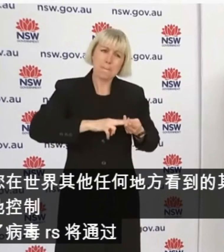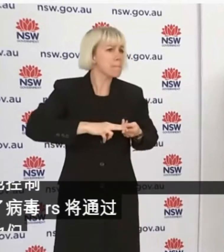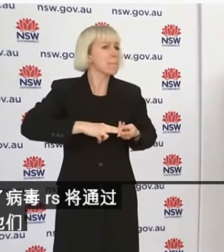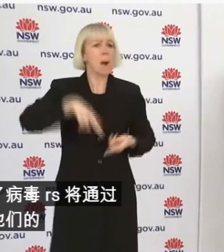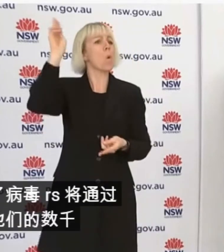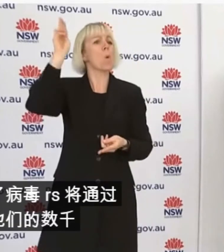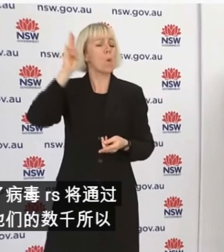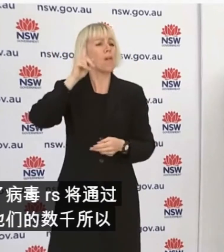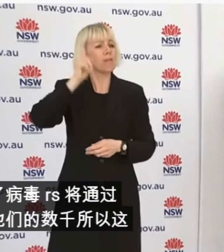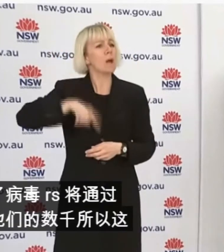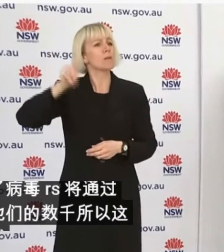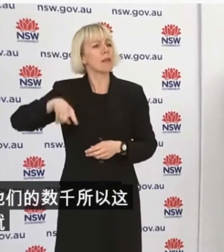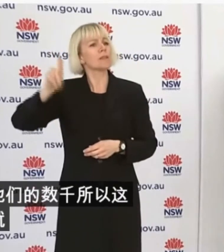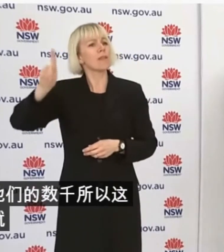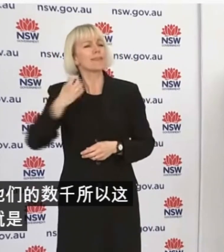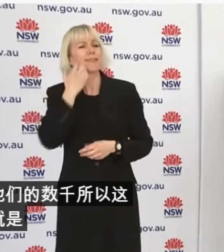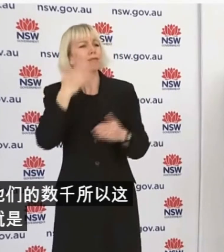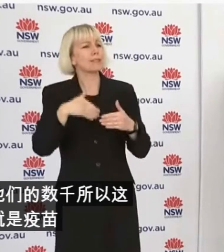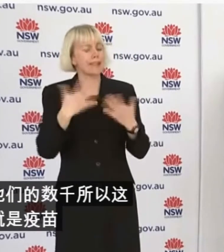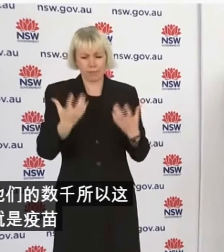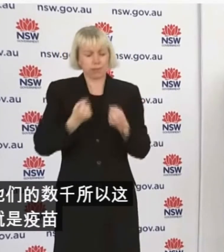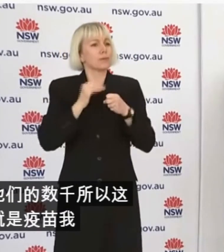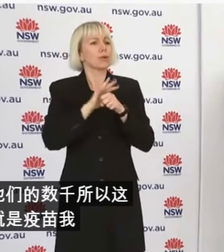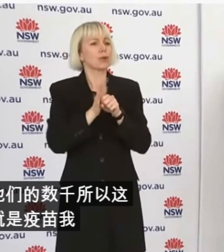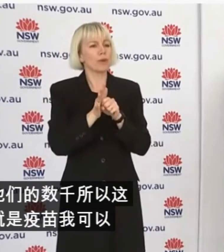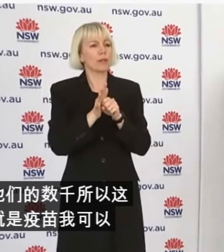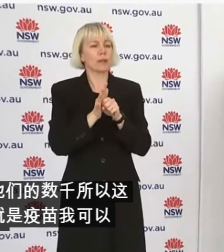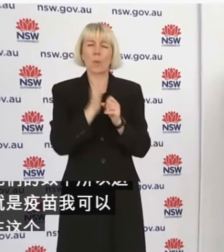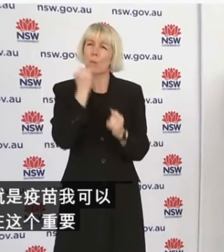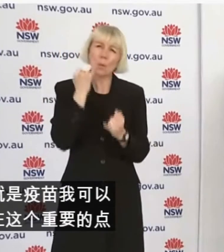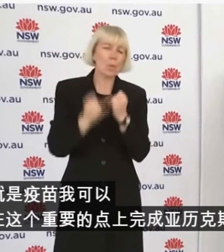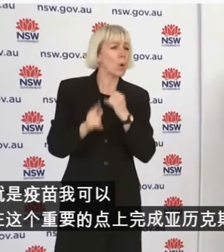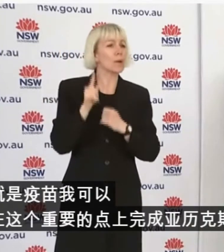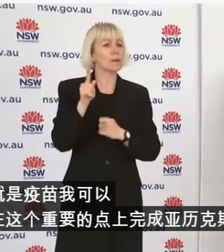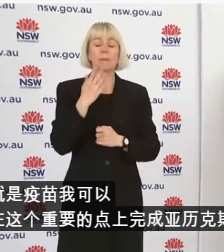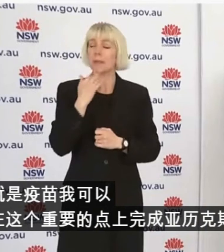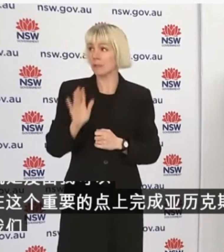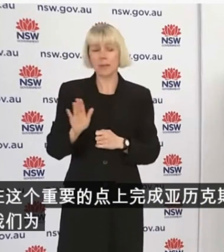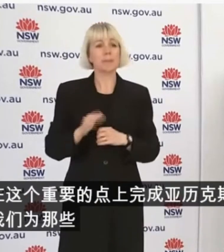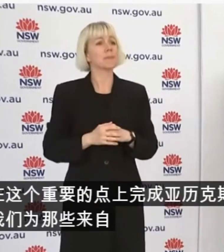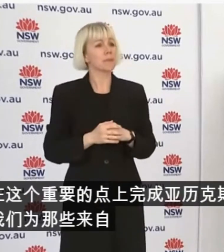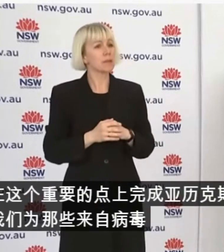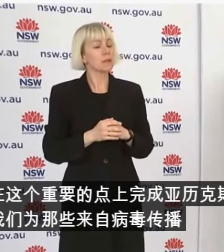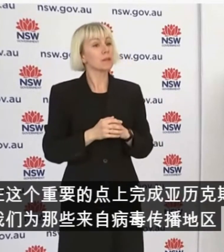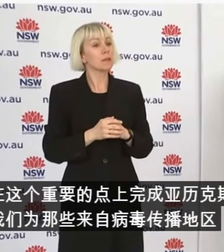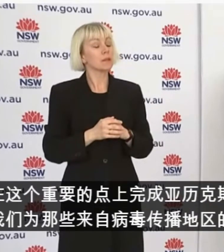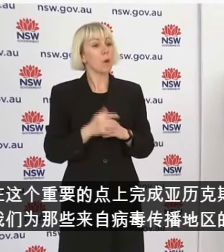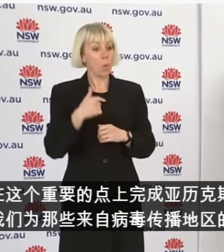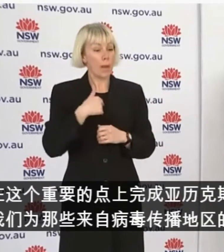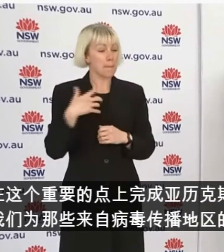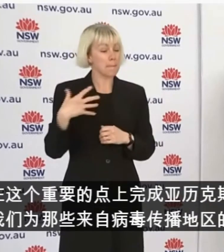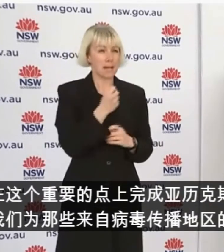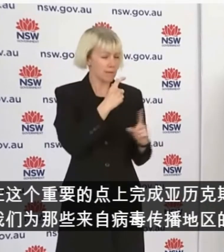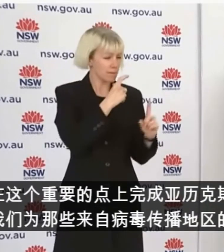would be through their thousands. So this is it. The vaccine, can I just finish, Alex, on this important point? Our ability to